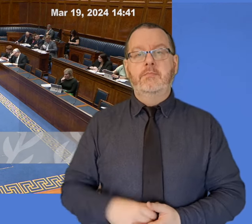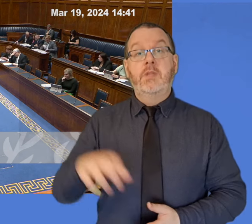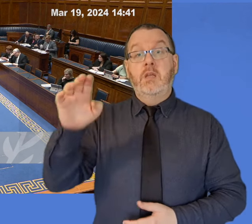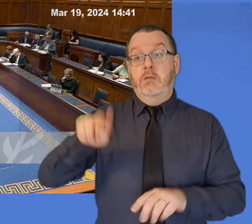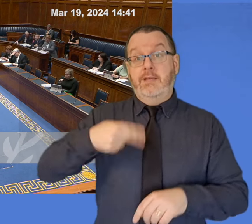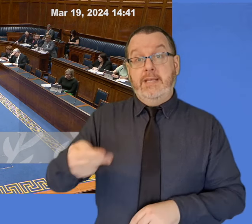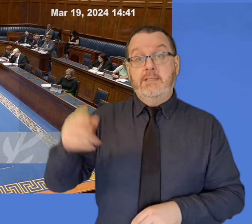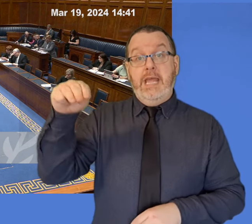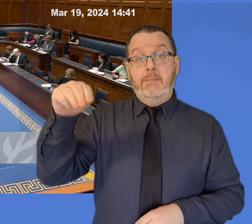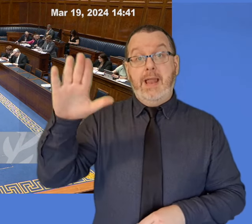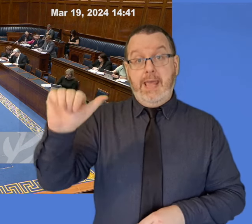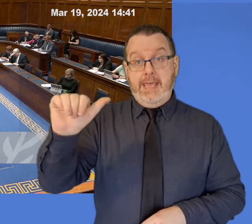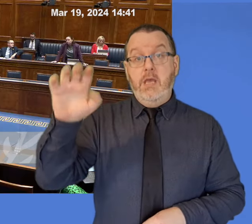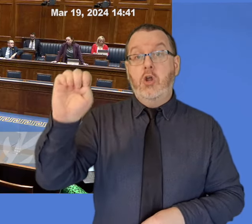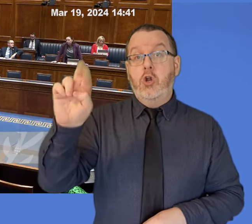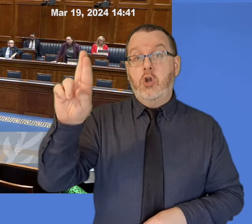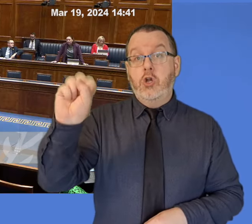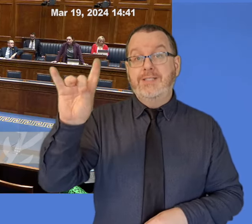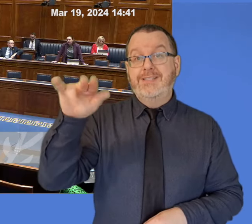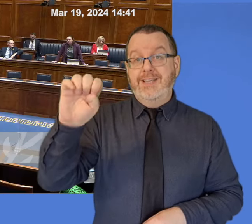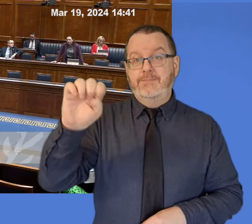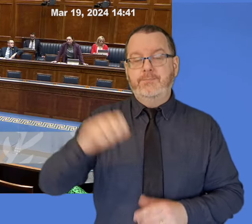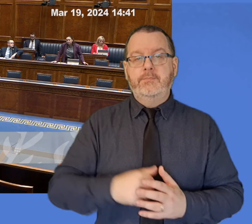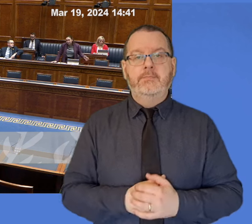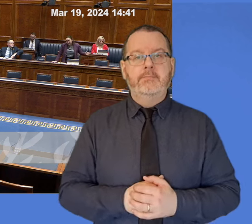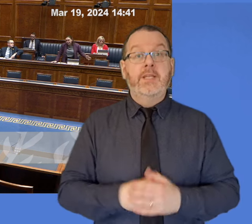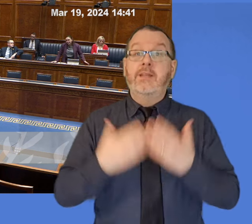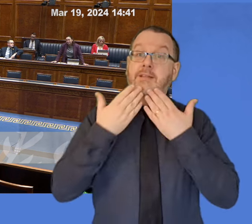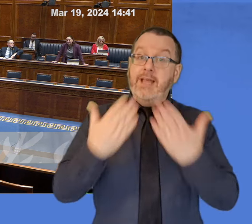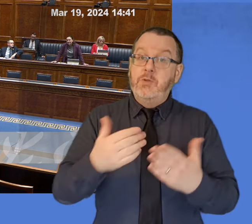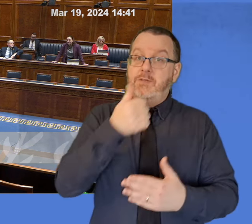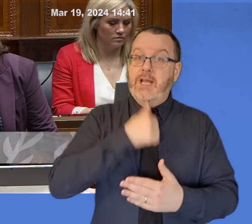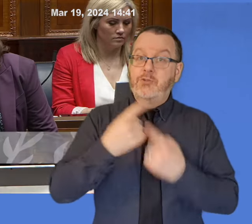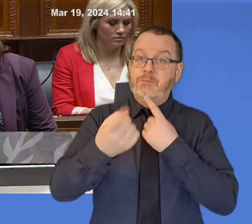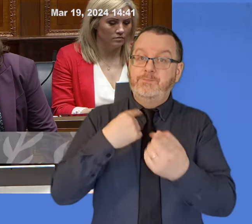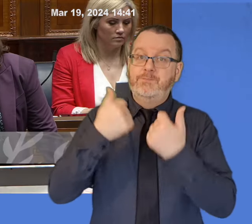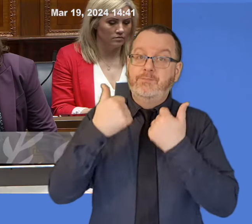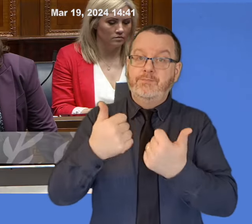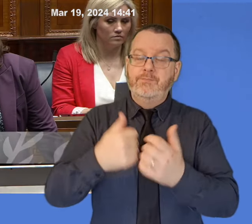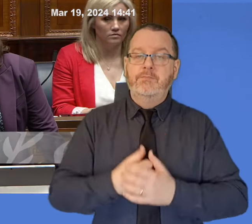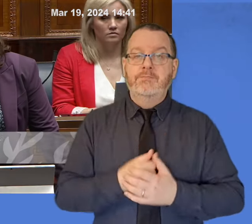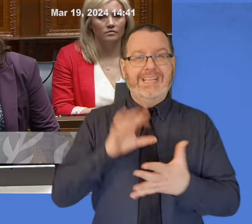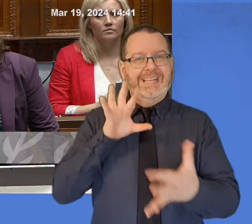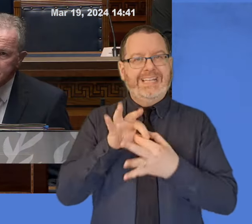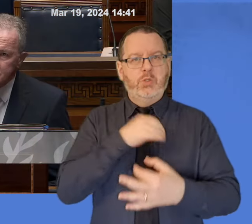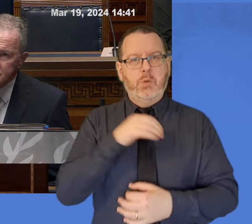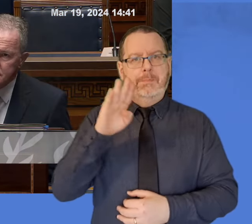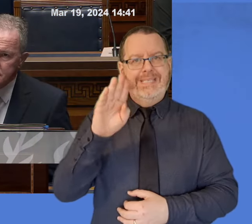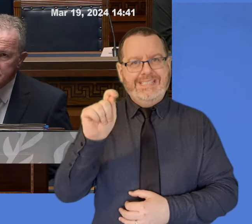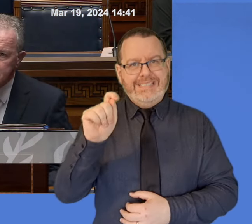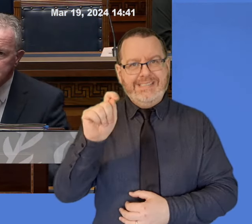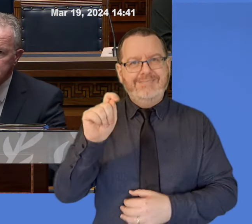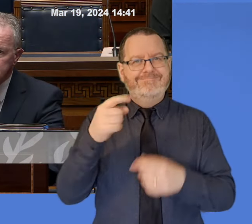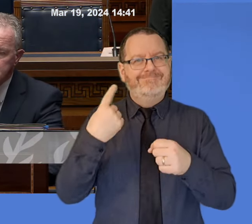Thank you, and I thank the Minister for his answers so far. It is in relation to BT as well, and I would like to question just